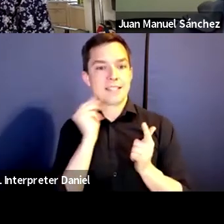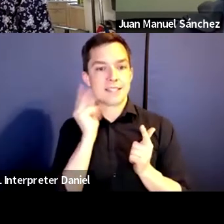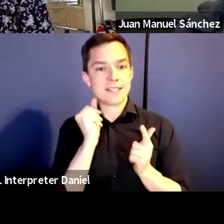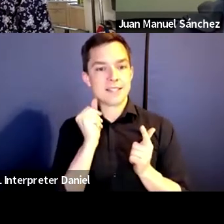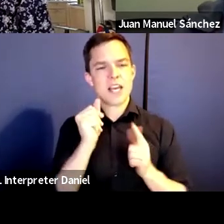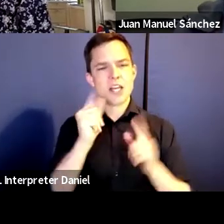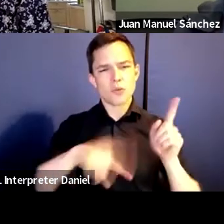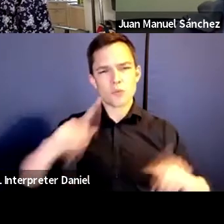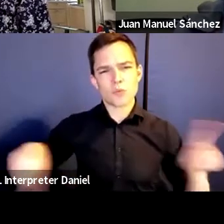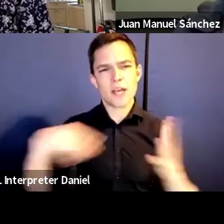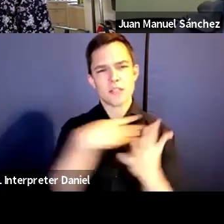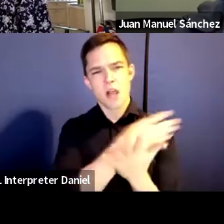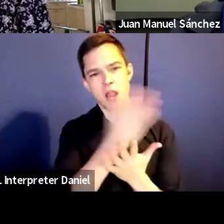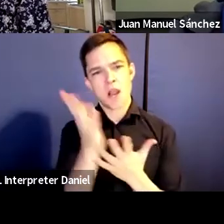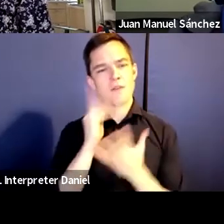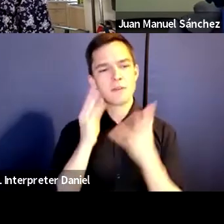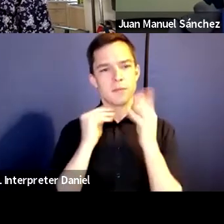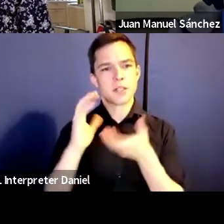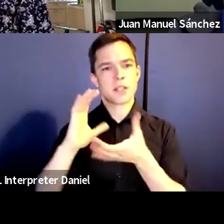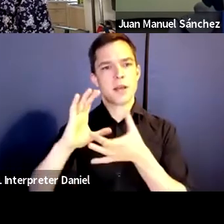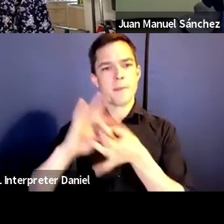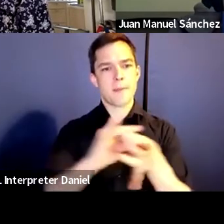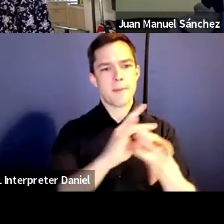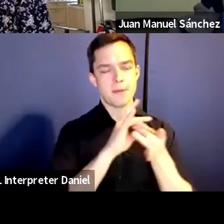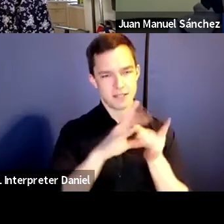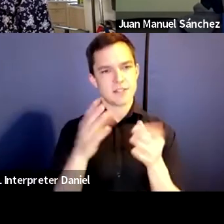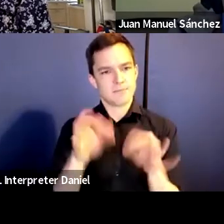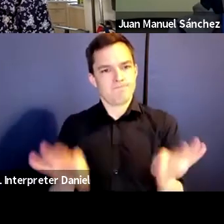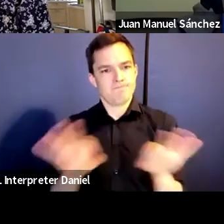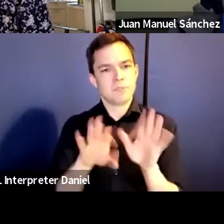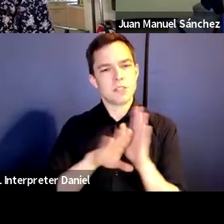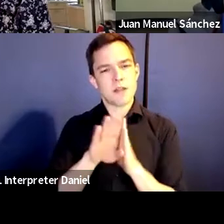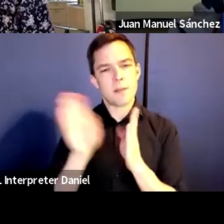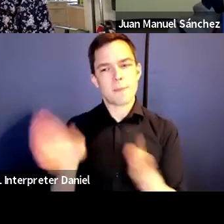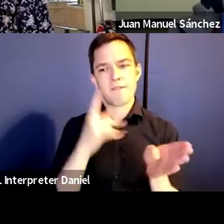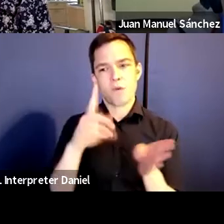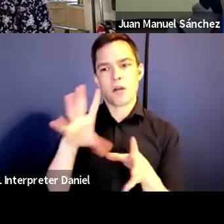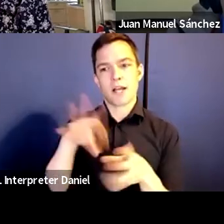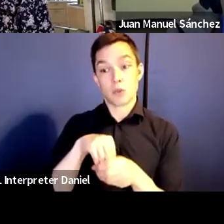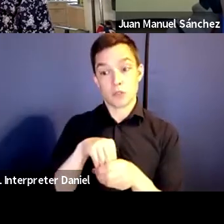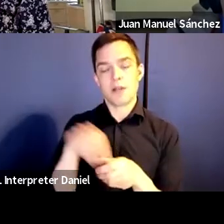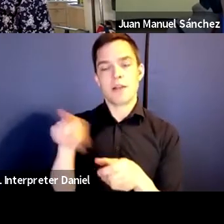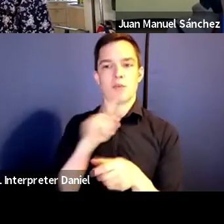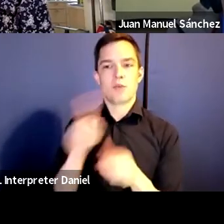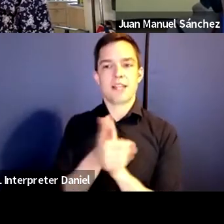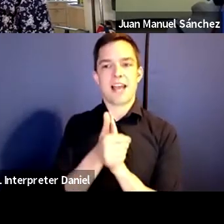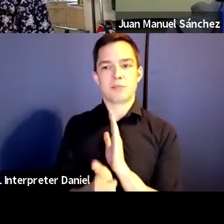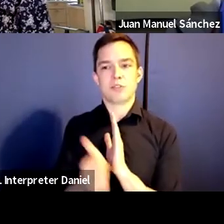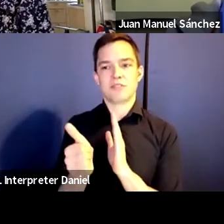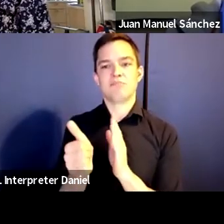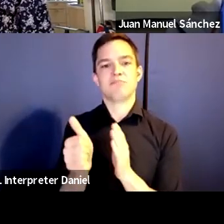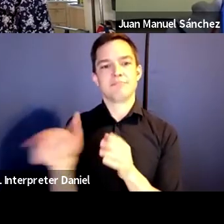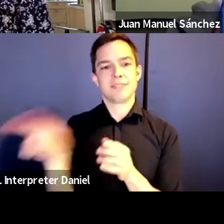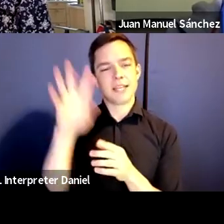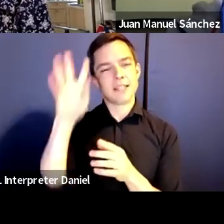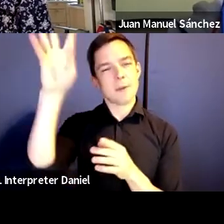lived experiences is really key to developing a plan for inclusion, because they are really the experts in their own lives and the ones who can come